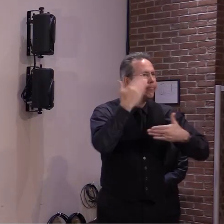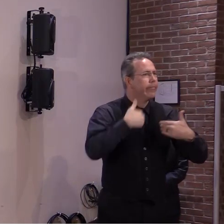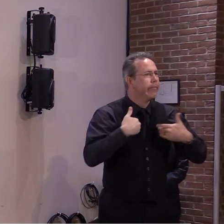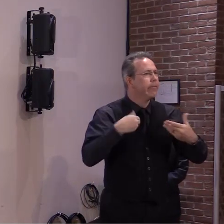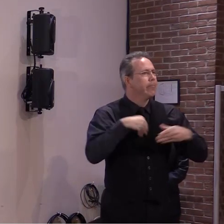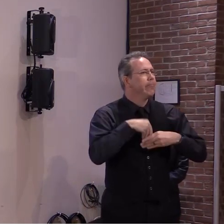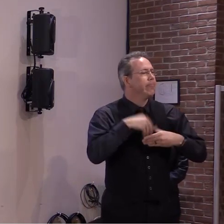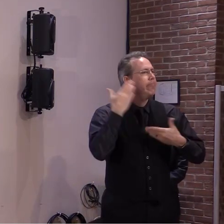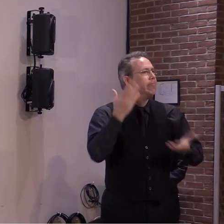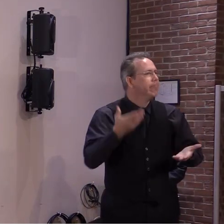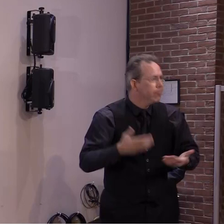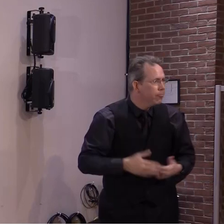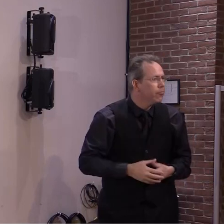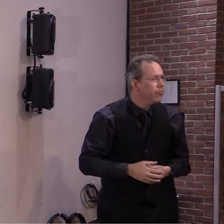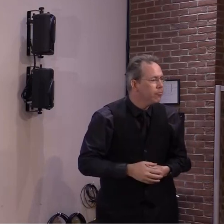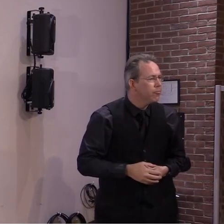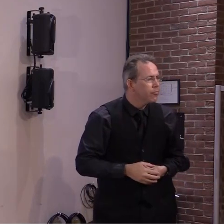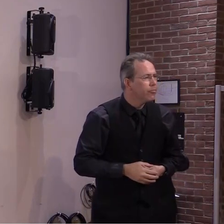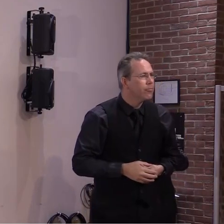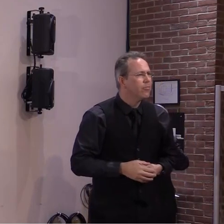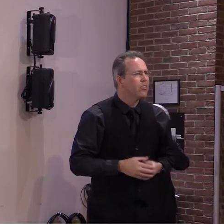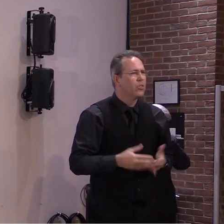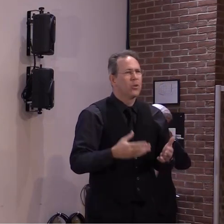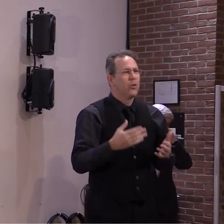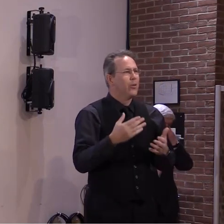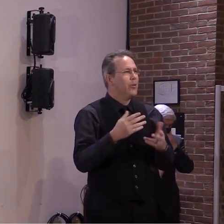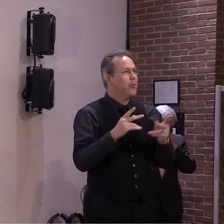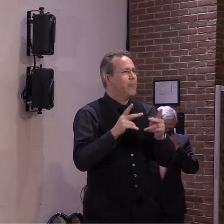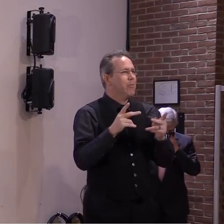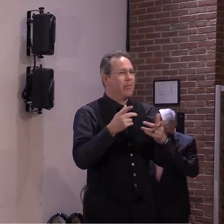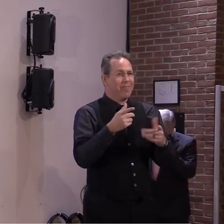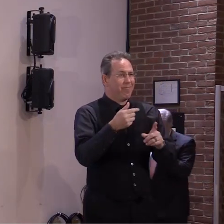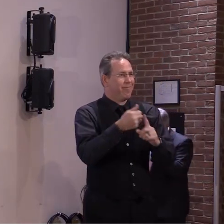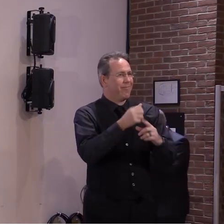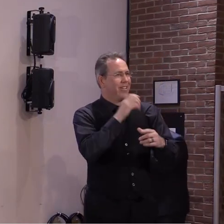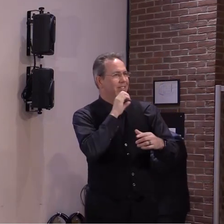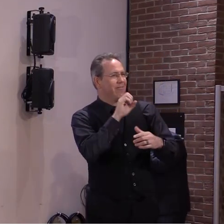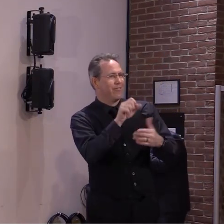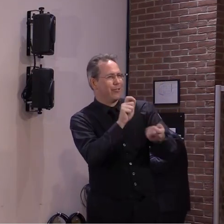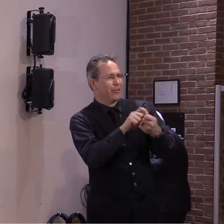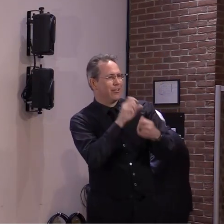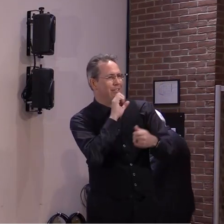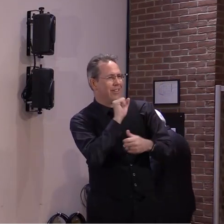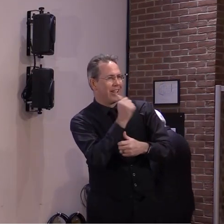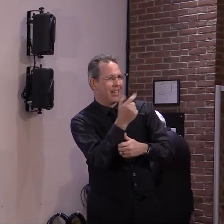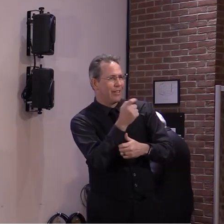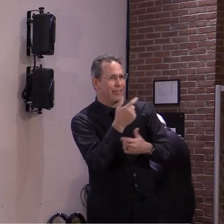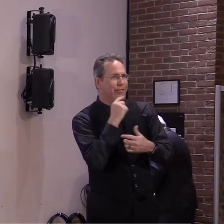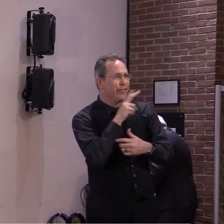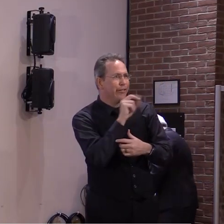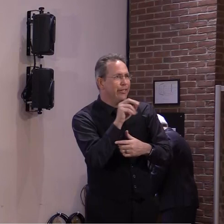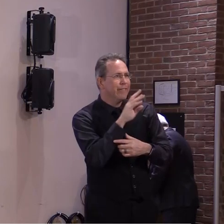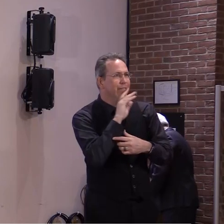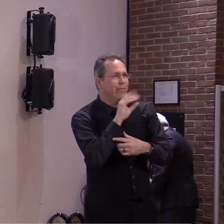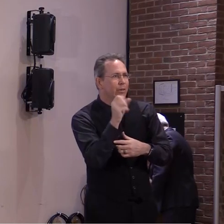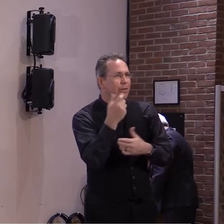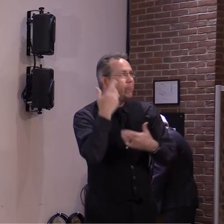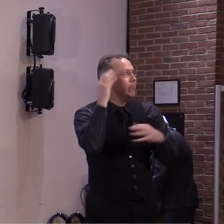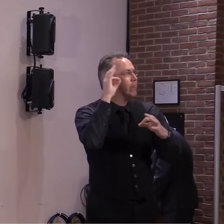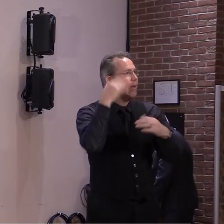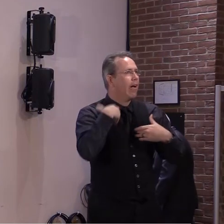Though certainly people in their middle ages are not immune from being potentially asymptomatic as well. But we are going to